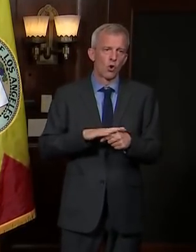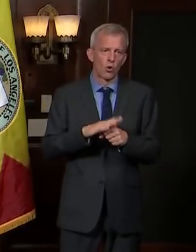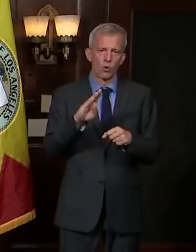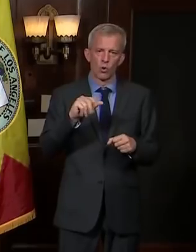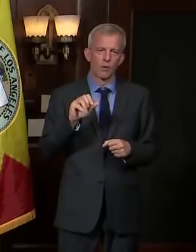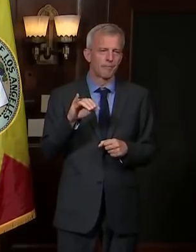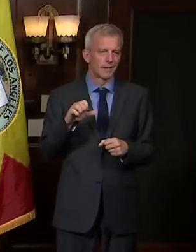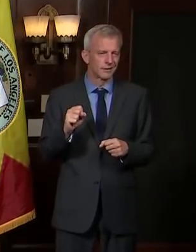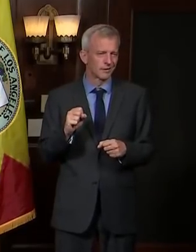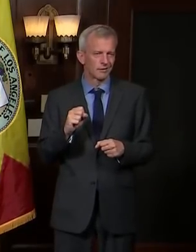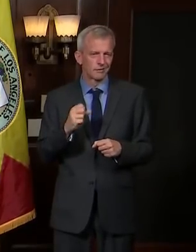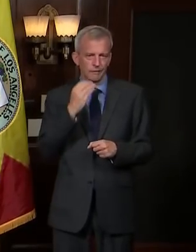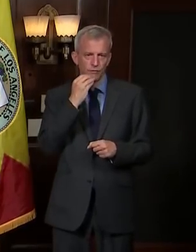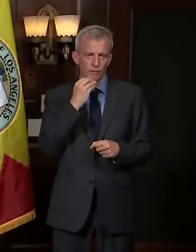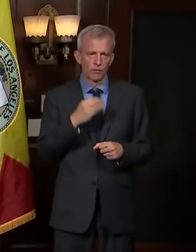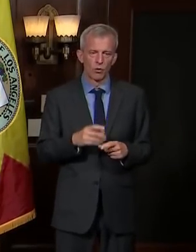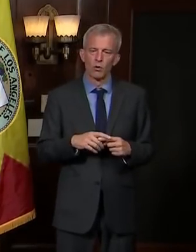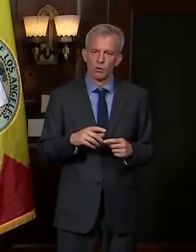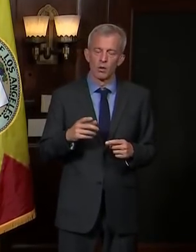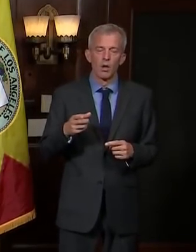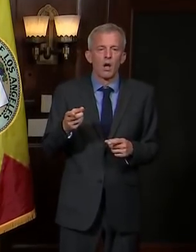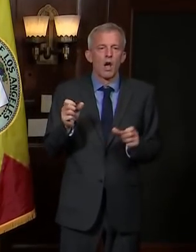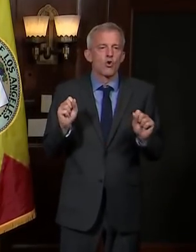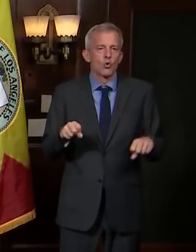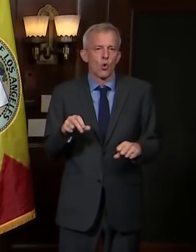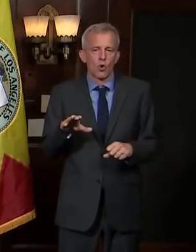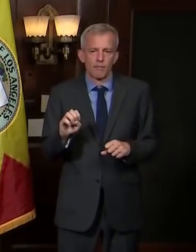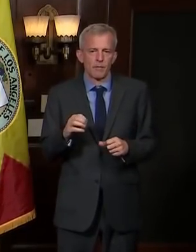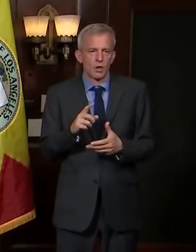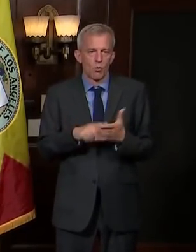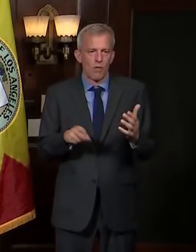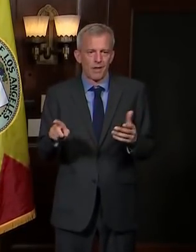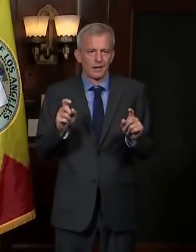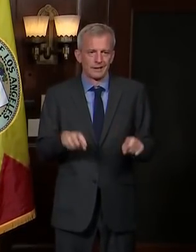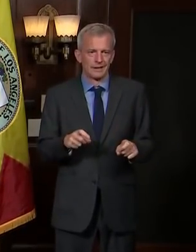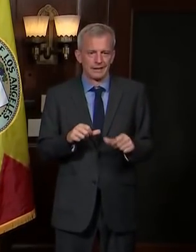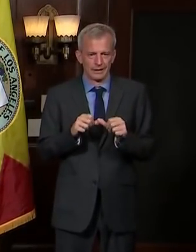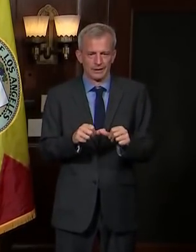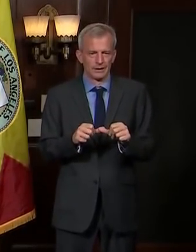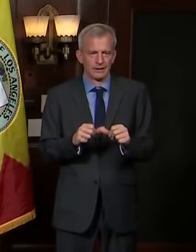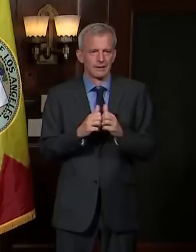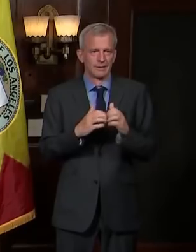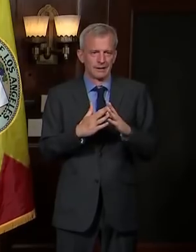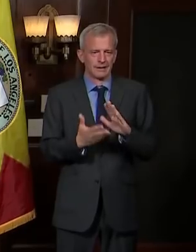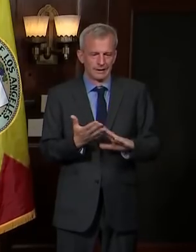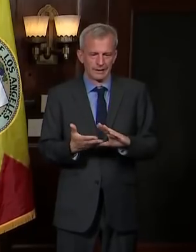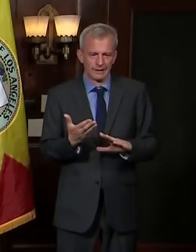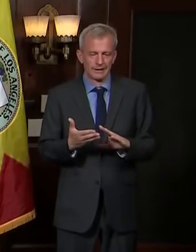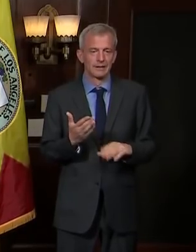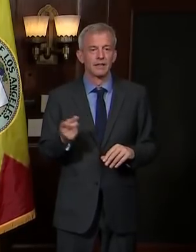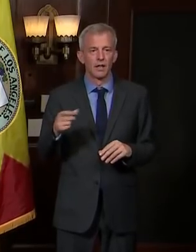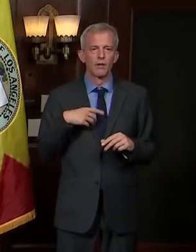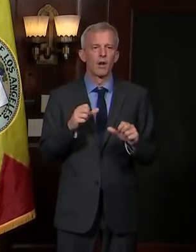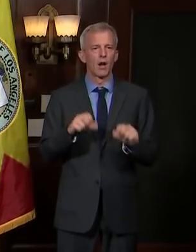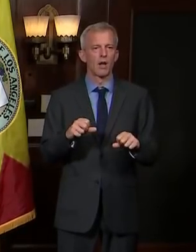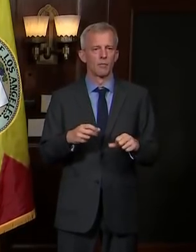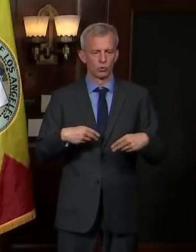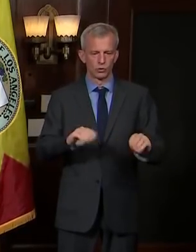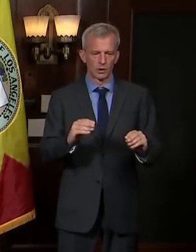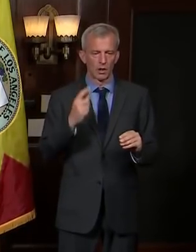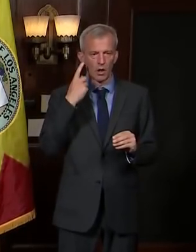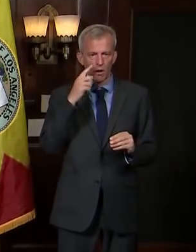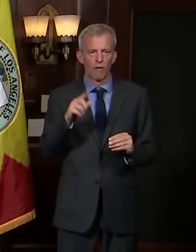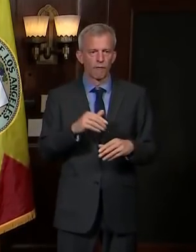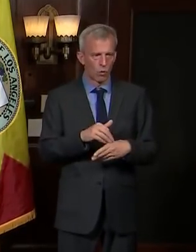restaurants too. This could be the lifeline that they need to stay afloat. And they're able to sell these grocery products for delivery